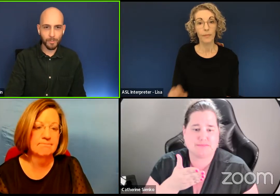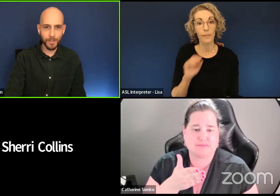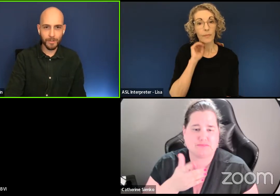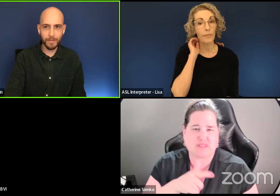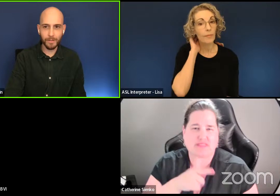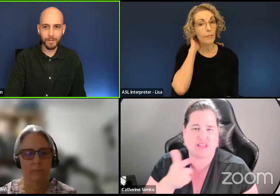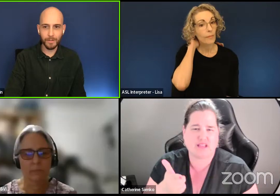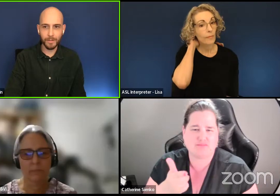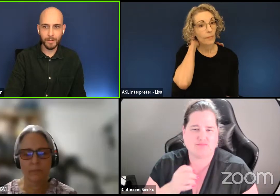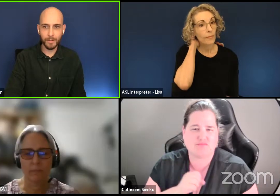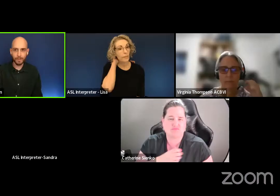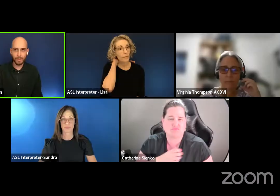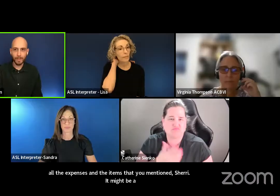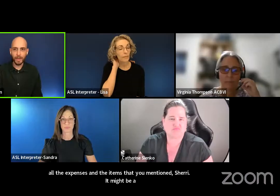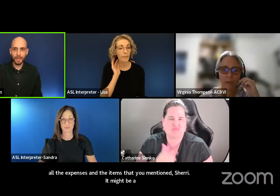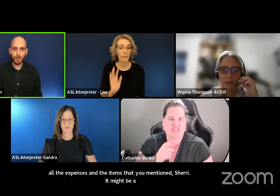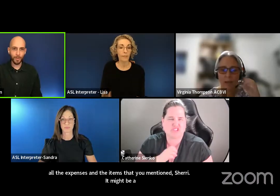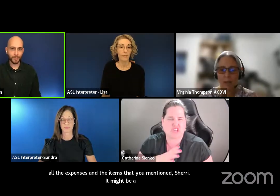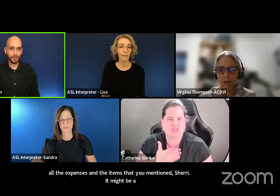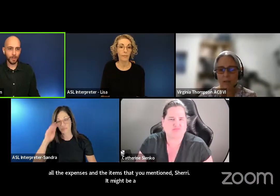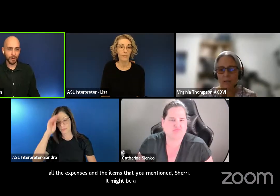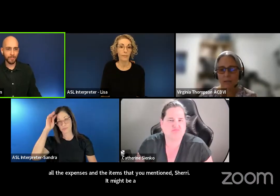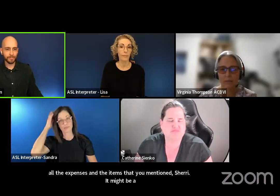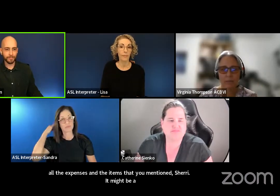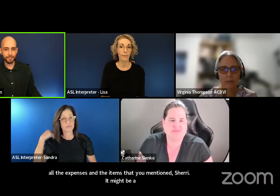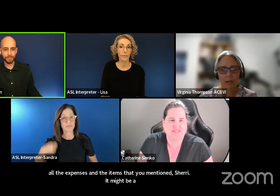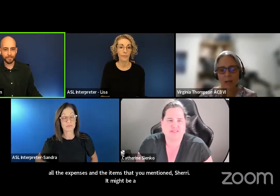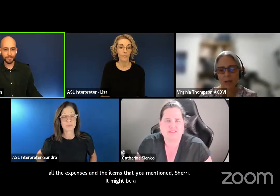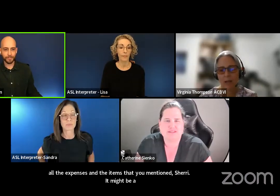Commissioner Thompson? And then we'll go back to you,